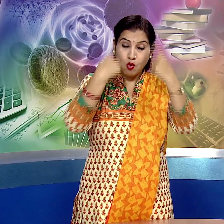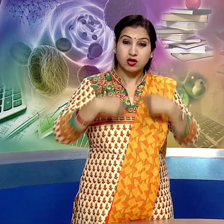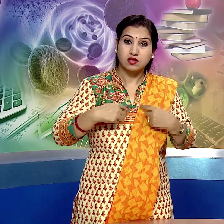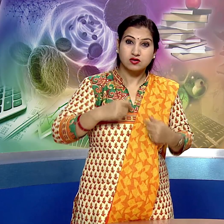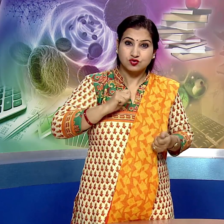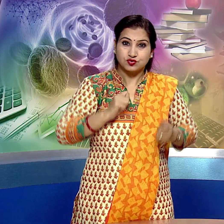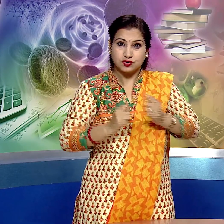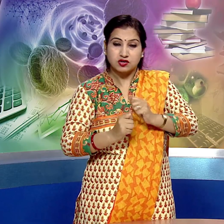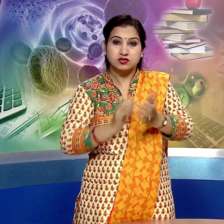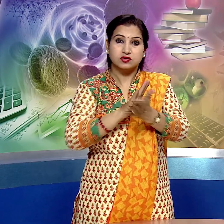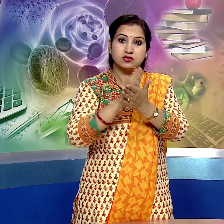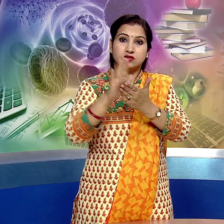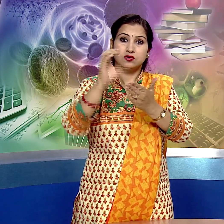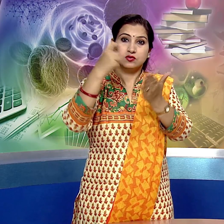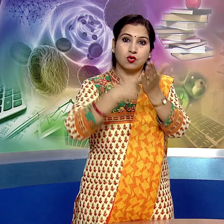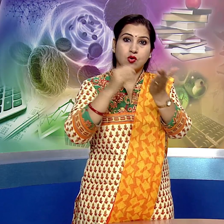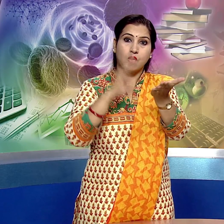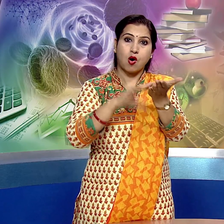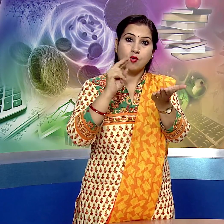hormones, and antibodies.